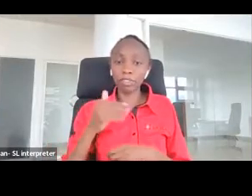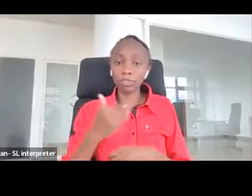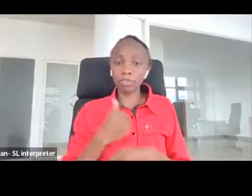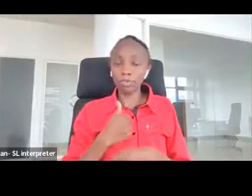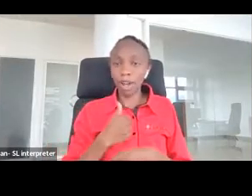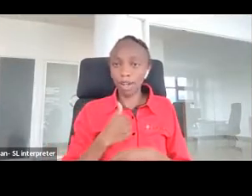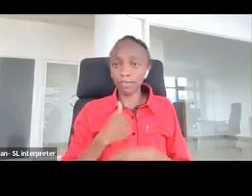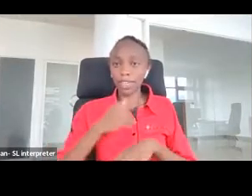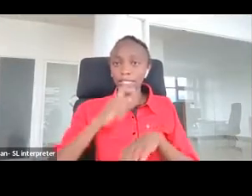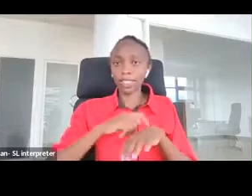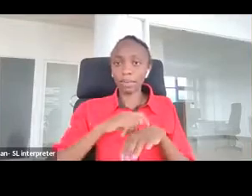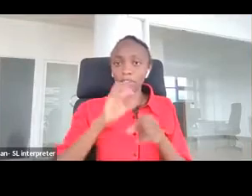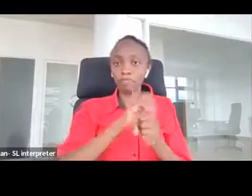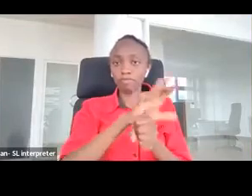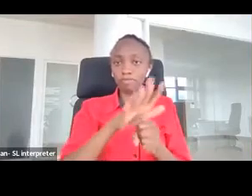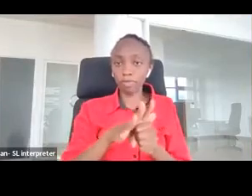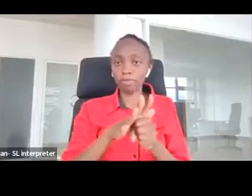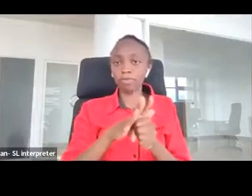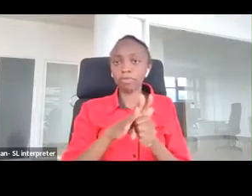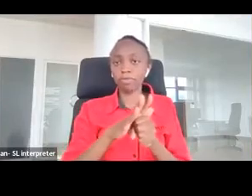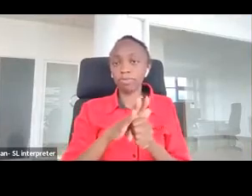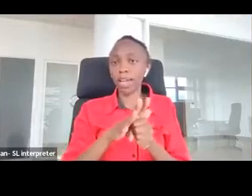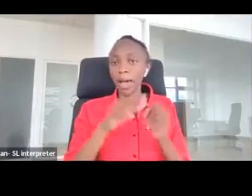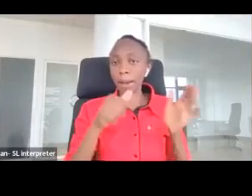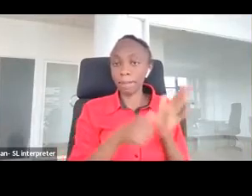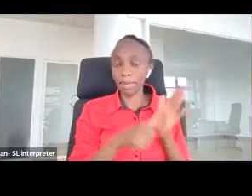pandemic? And as you've heard,